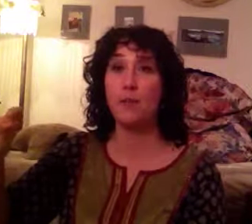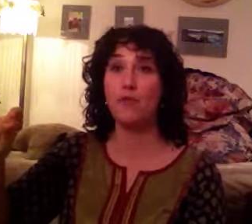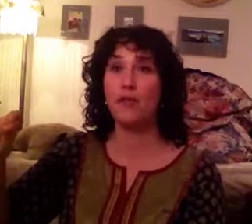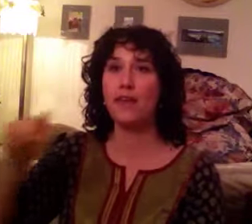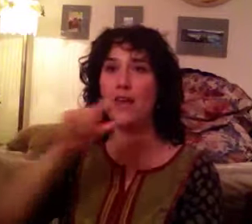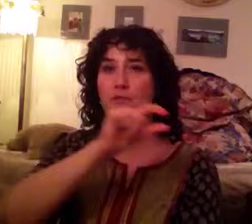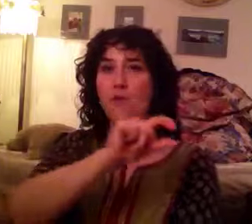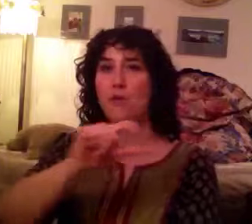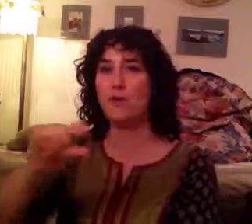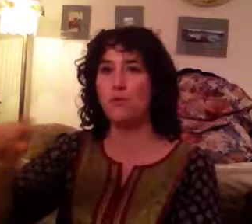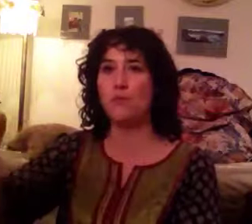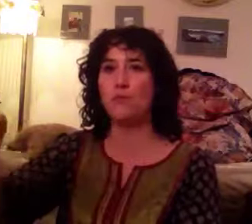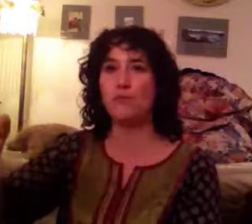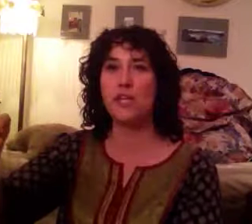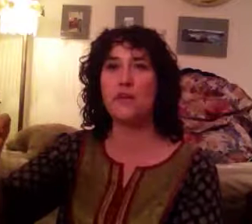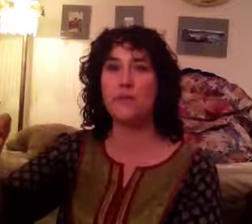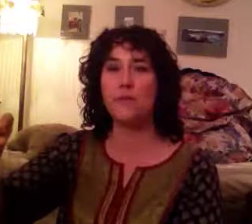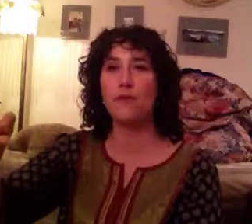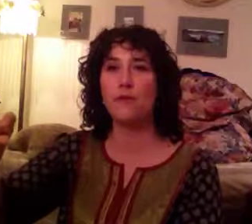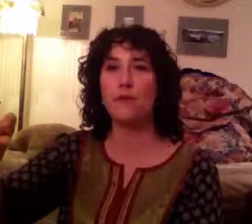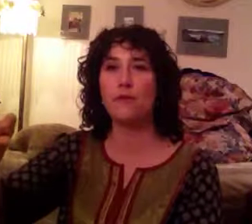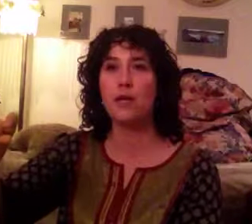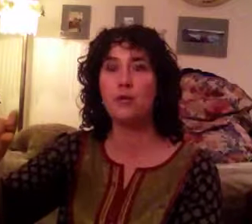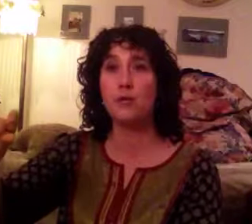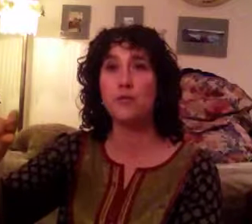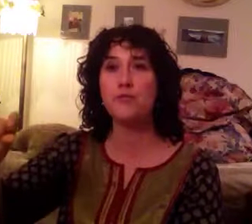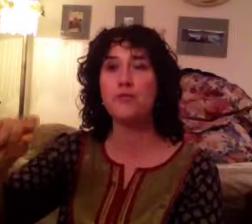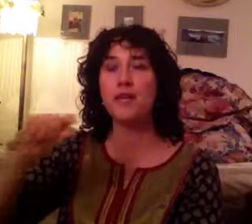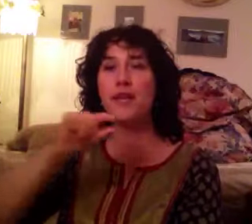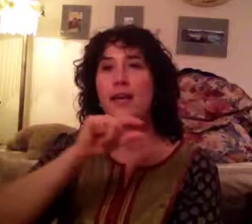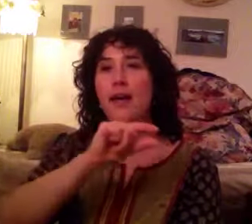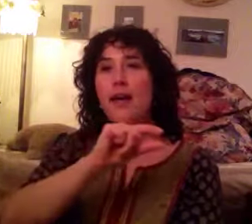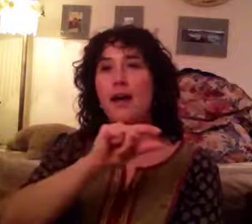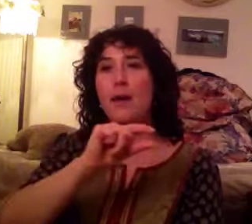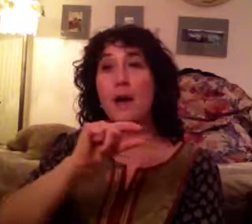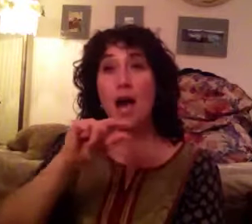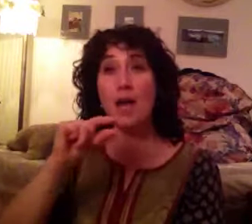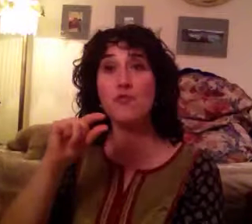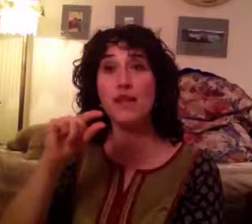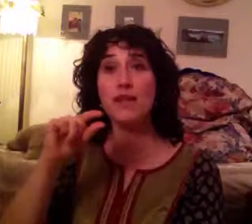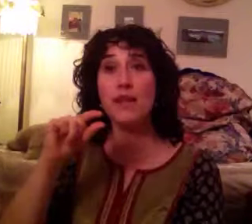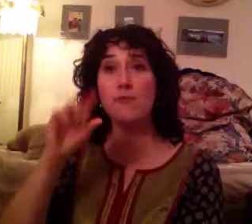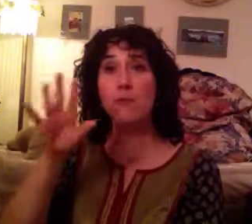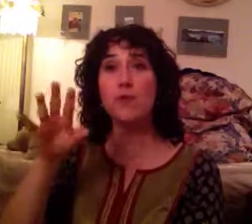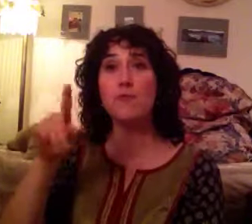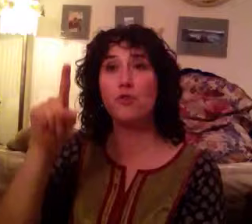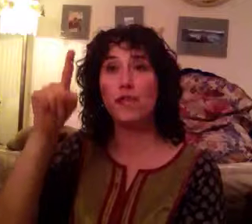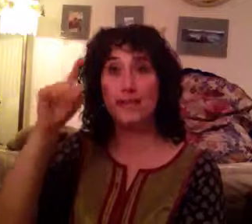movie, they have the Roman numerals of the year the movie was produced. 100 in Roman numerals is